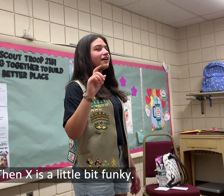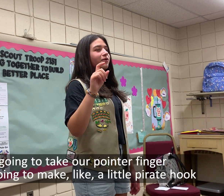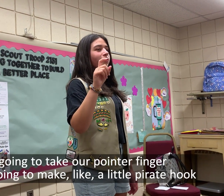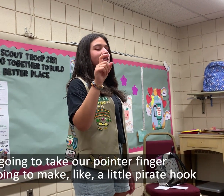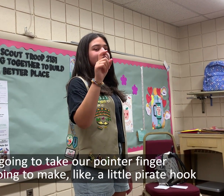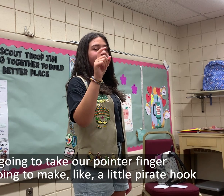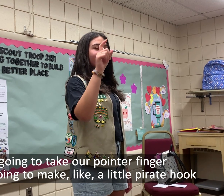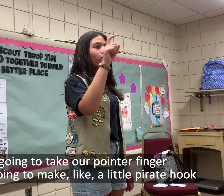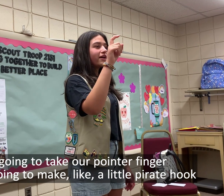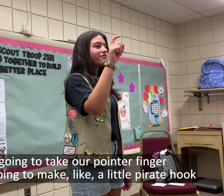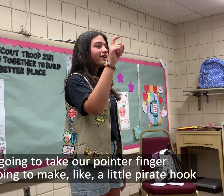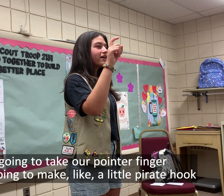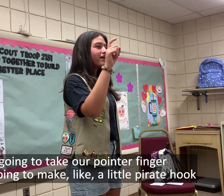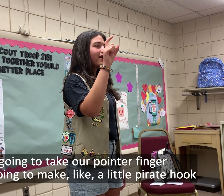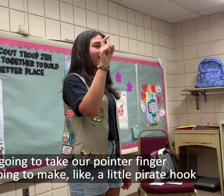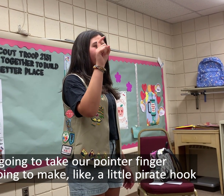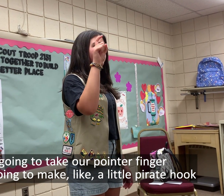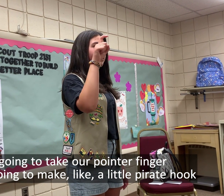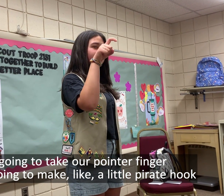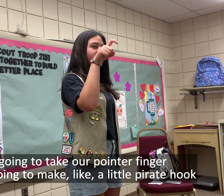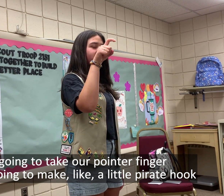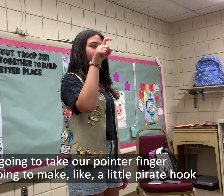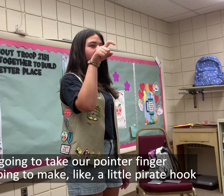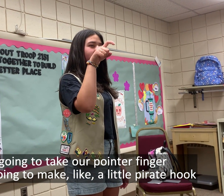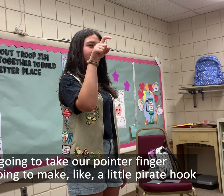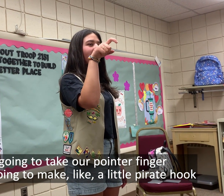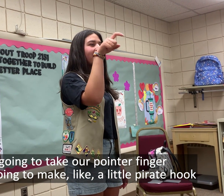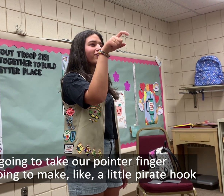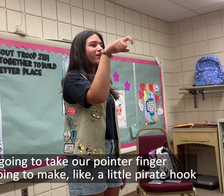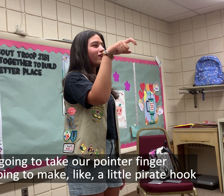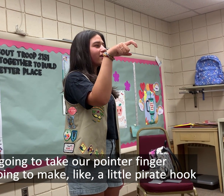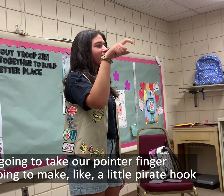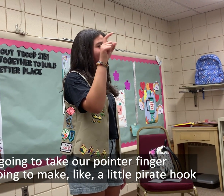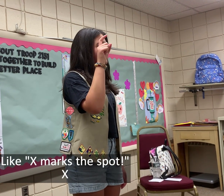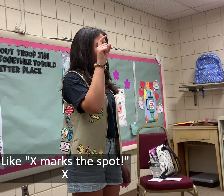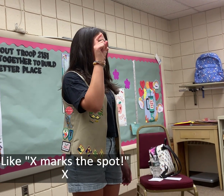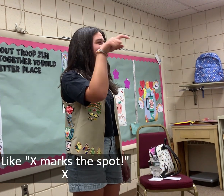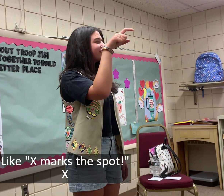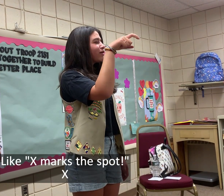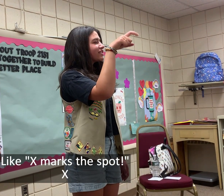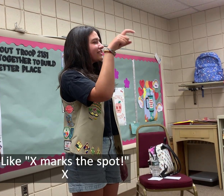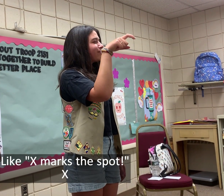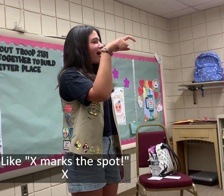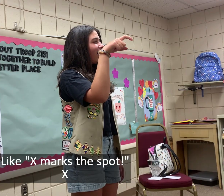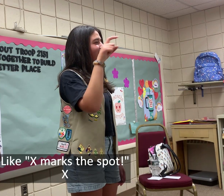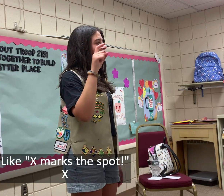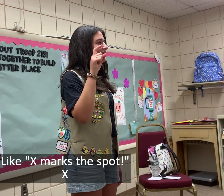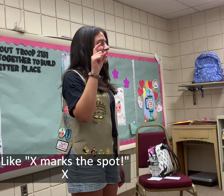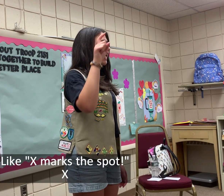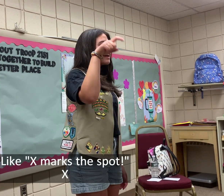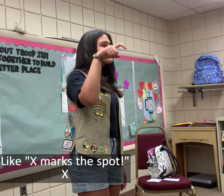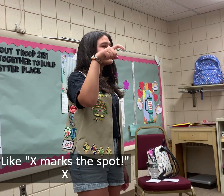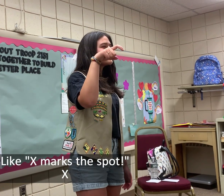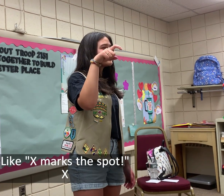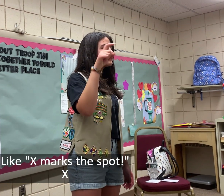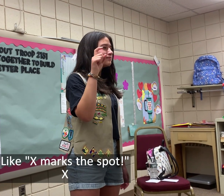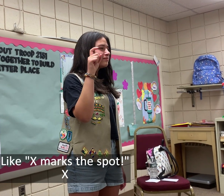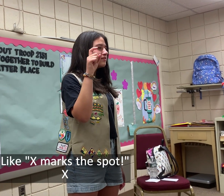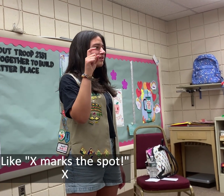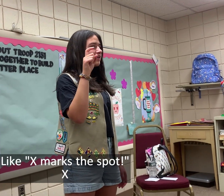We're gonna take our pointer finger and we're gonna make like a little like pirate hook. Like X marks the spot. X. And